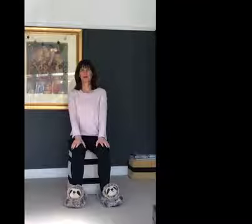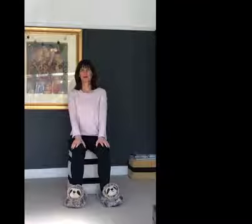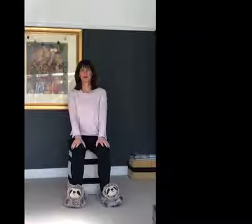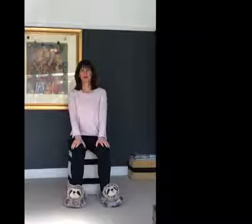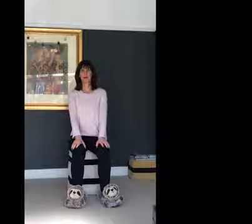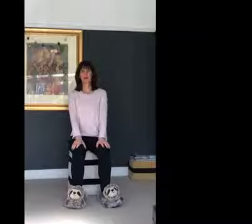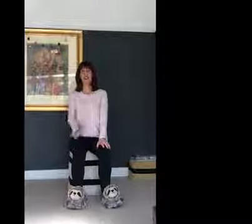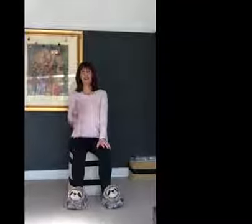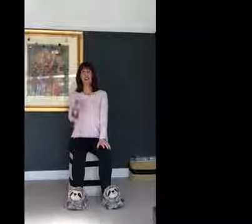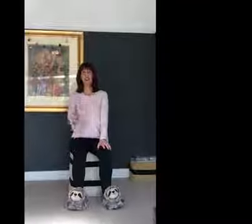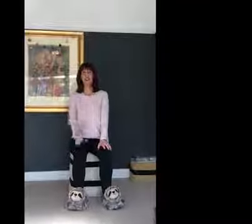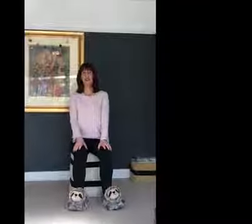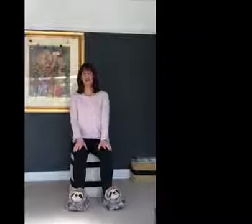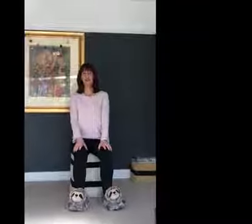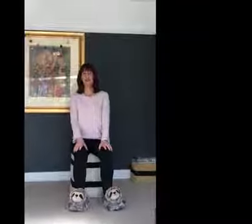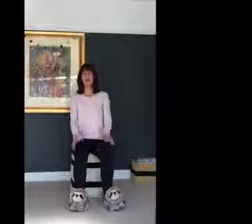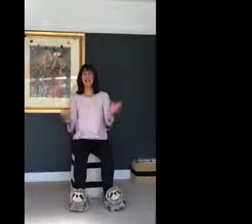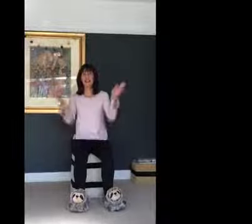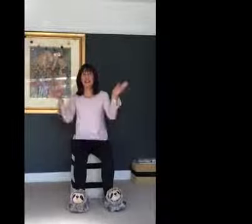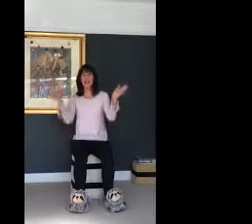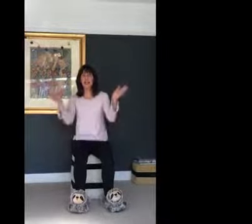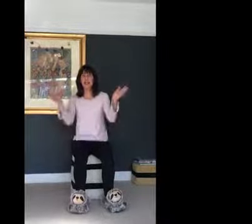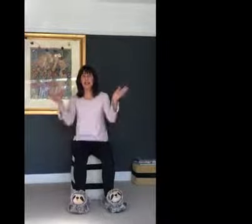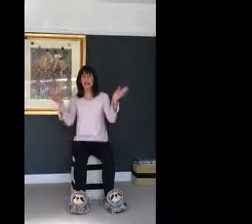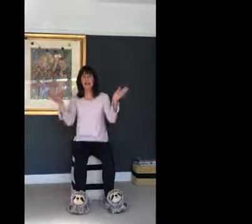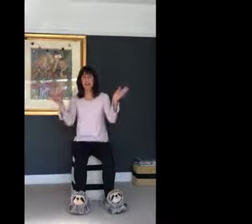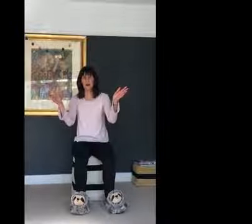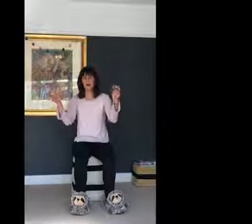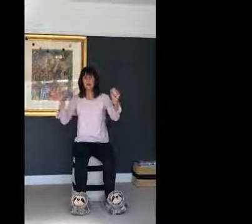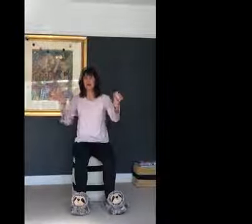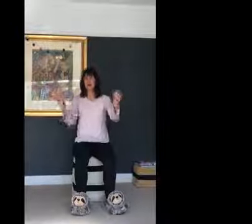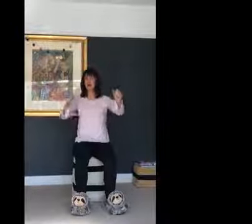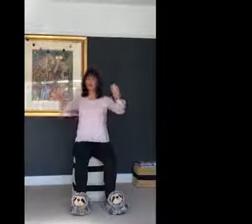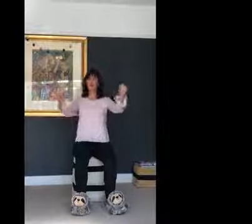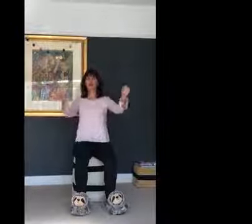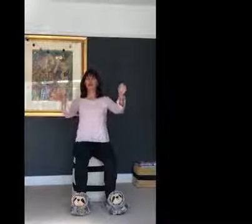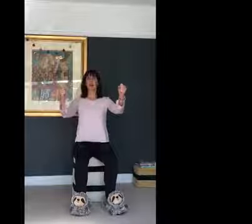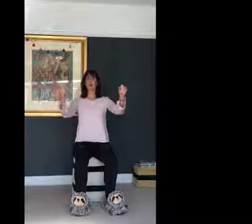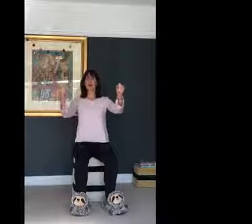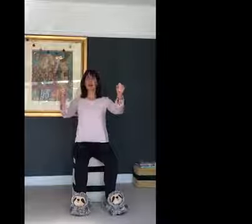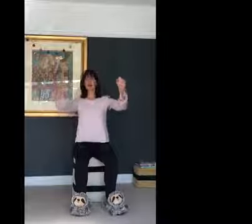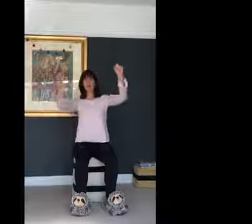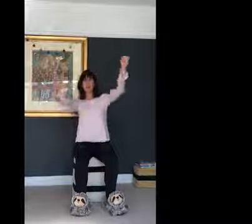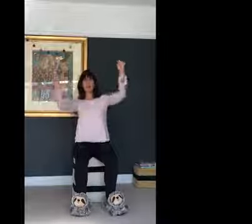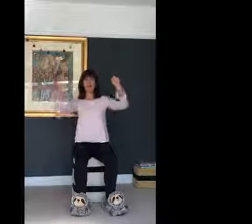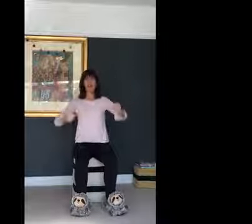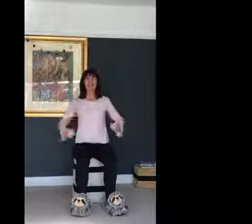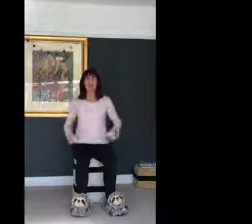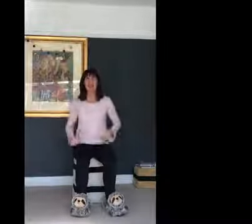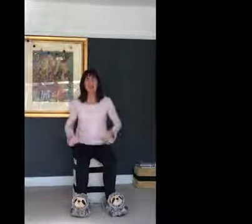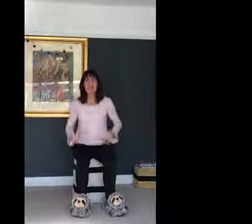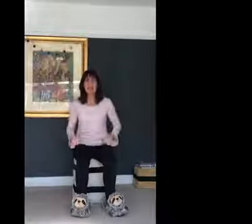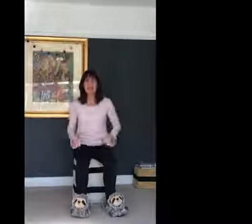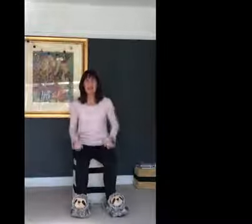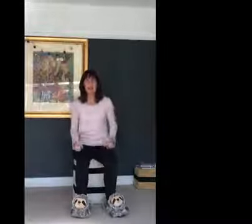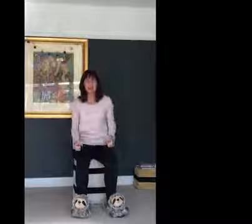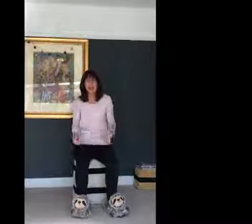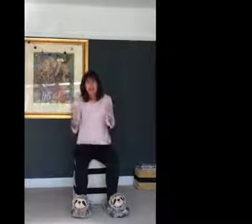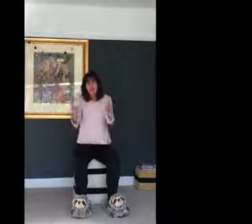Are you ready? This one's my favourite. It's the stand up, sit down song. Now, all you big guys at home, get ready to stand up and sit down with me. And